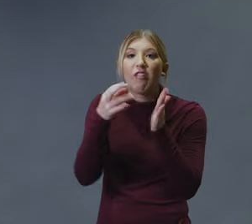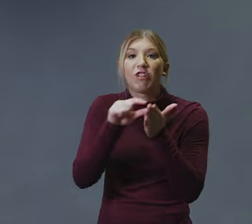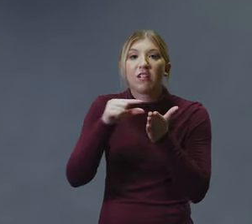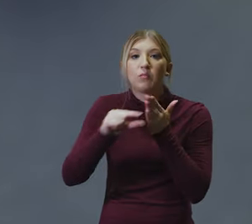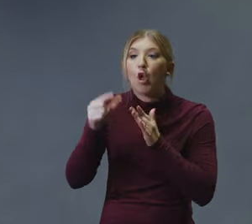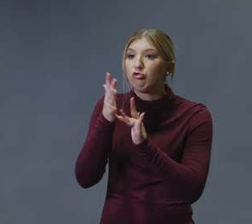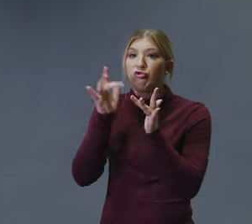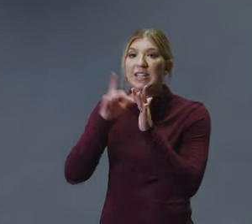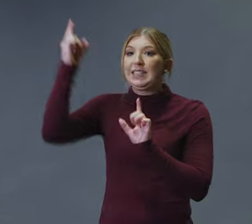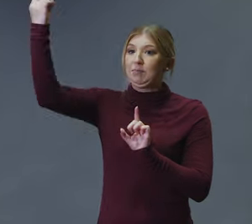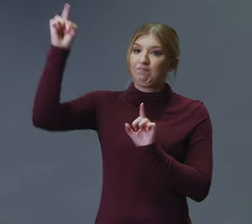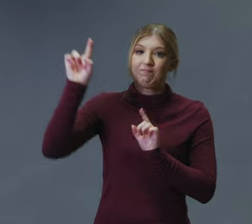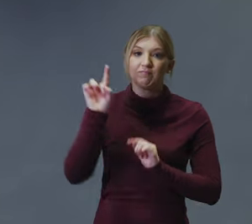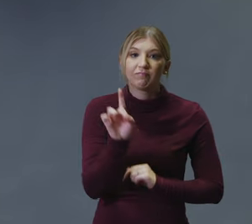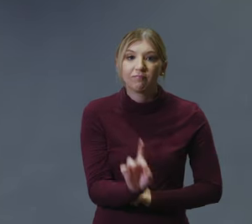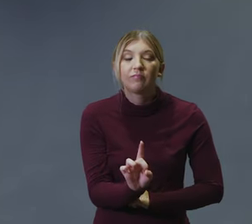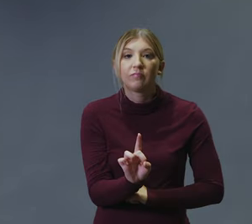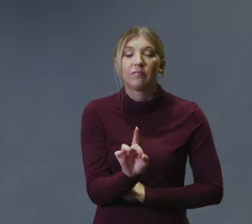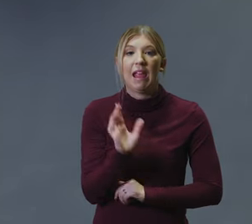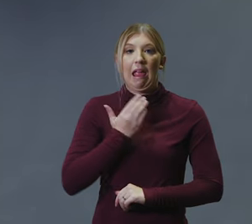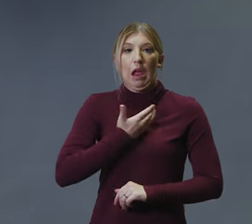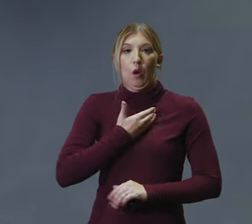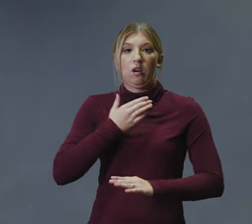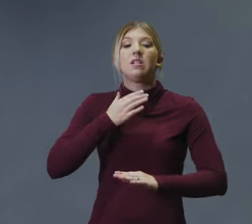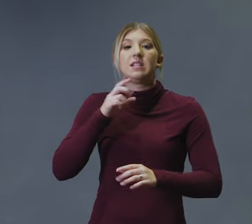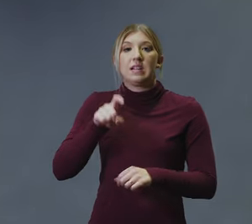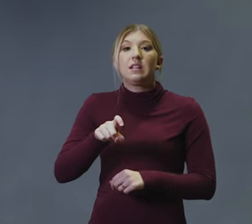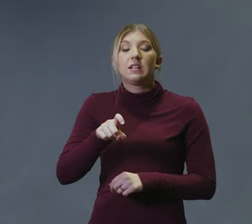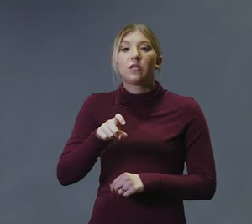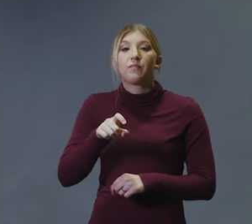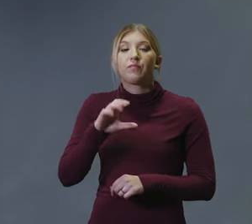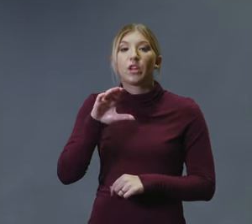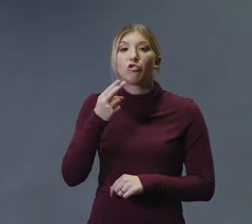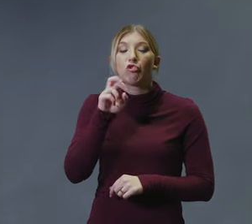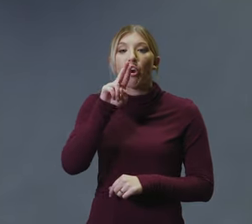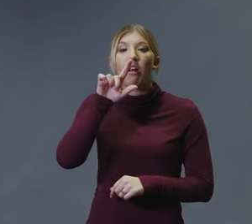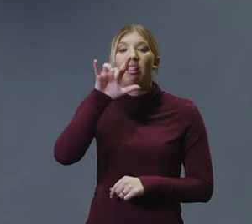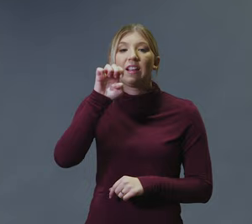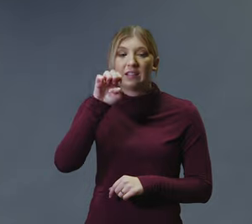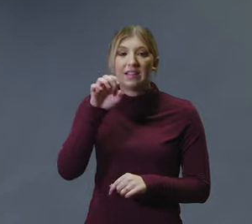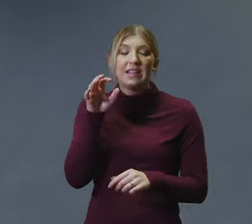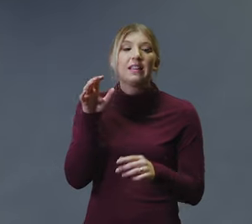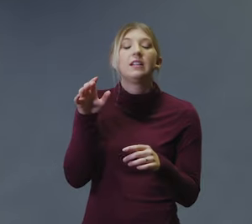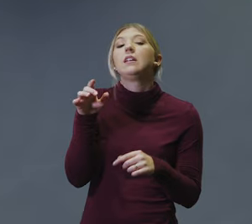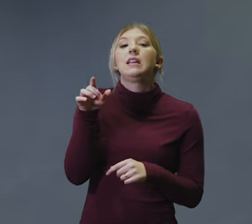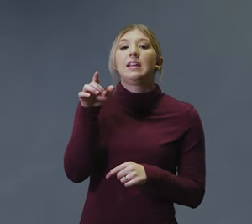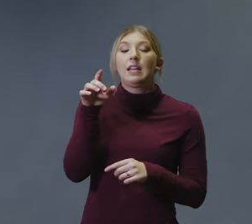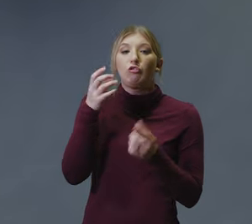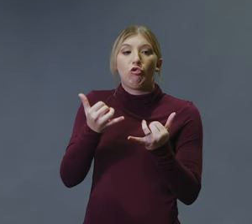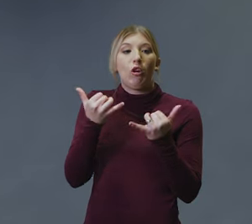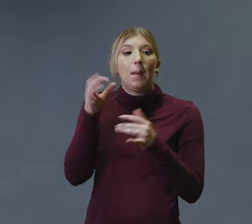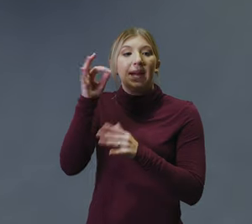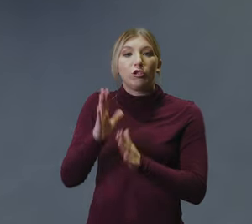Jesus stepped in into our need. Charlie Dates, a current pastor in Chicago, he says this: